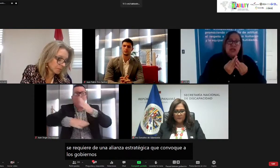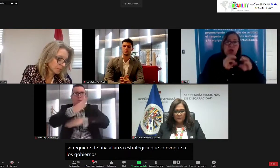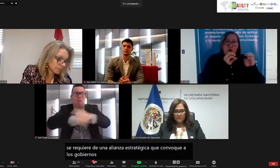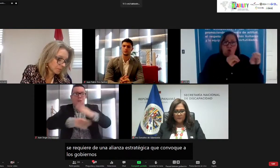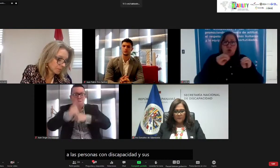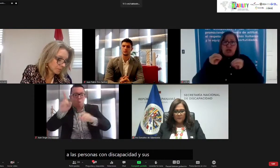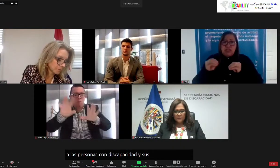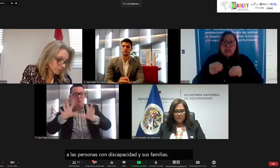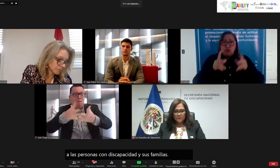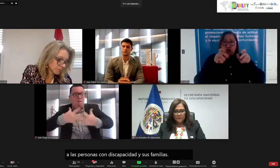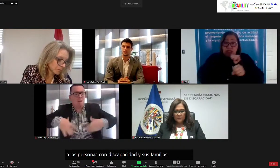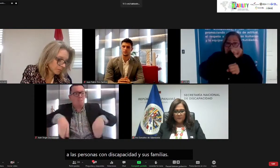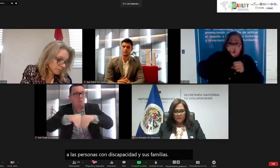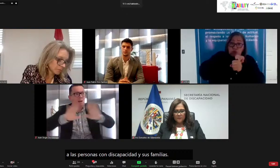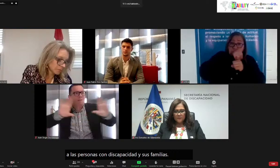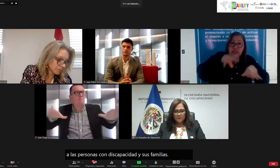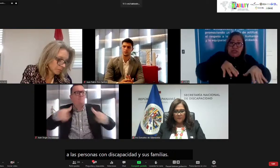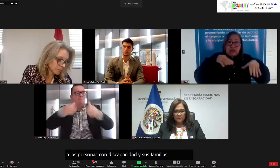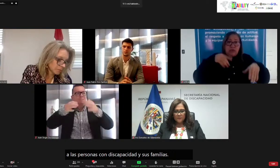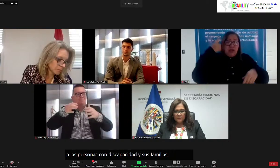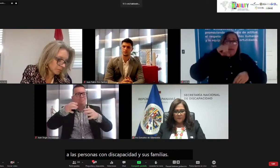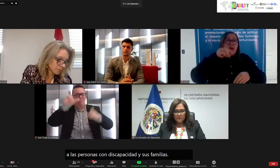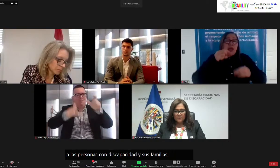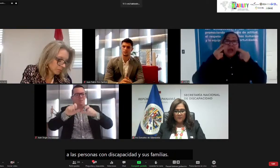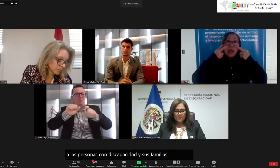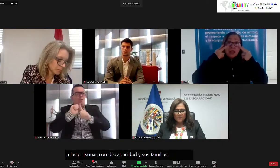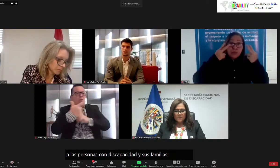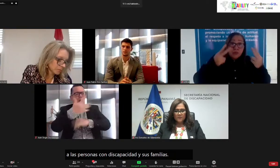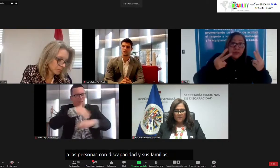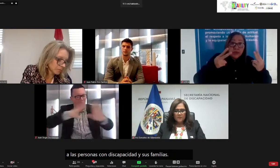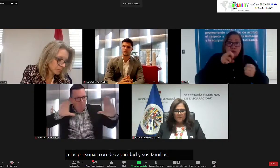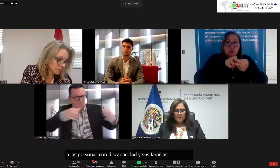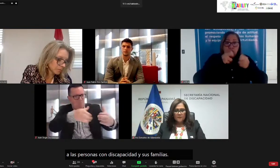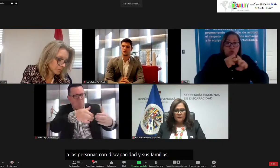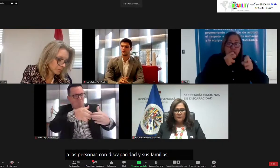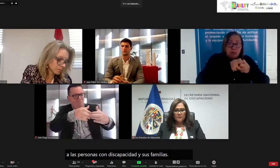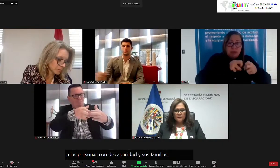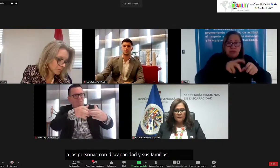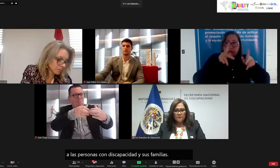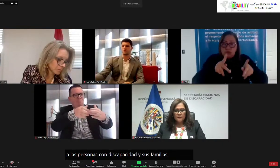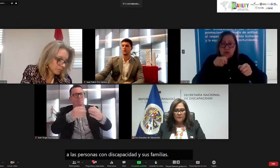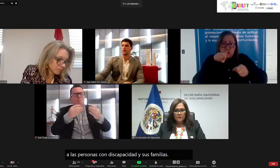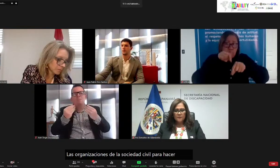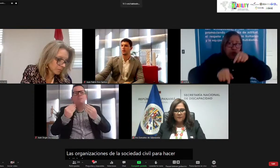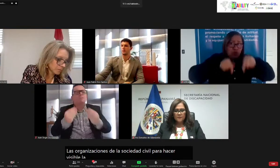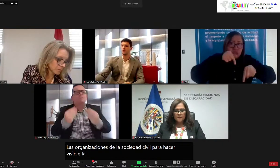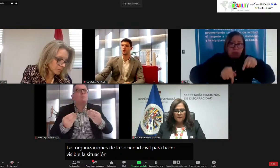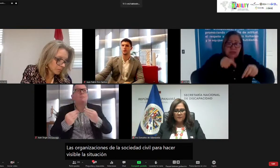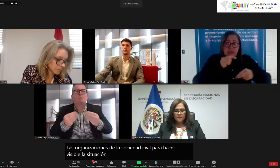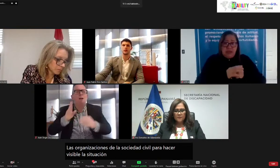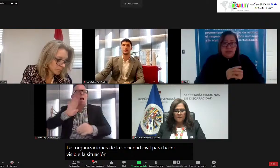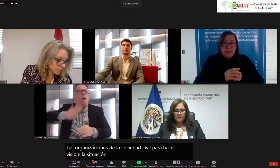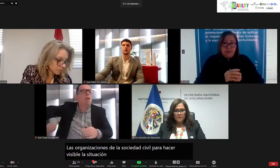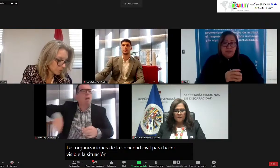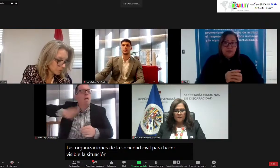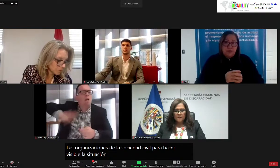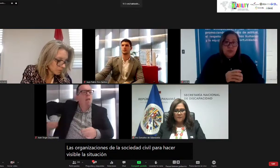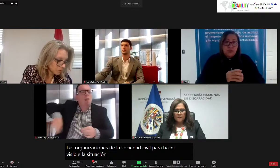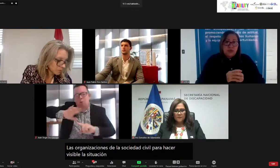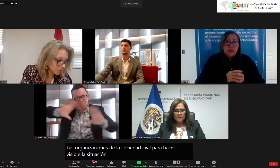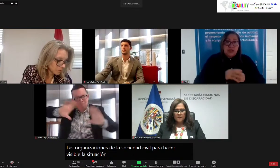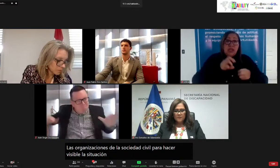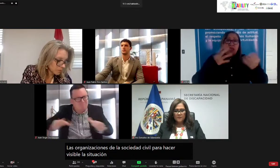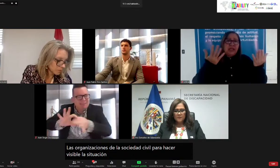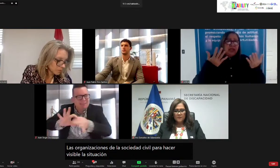with persons with disabilities and csos to make the situation where persons with disabilities